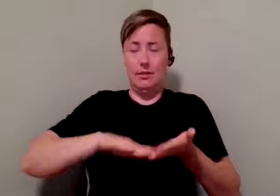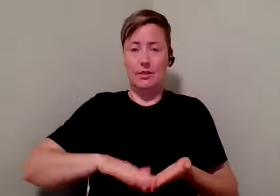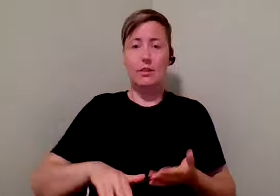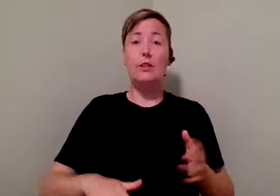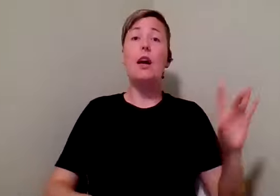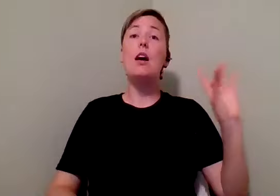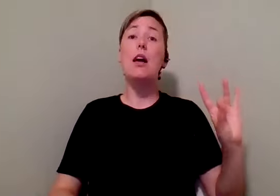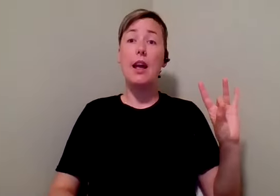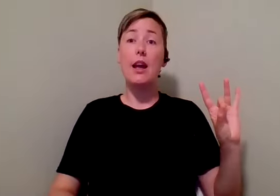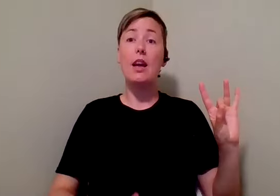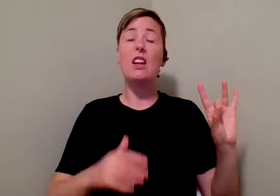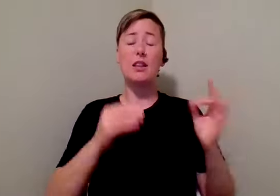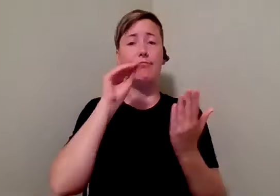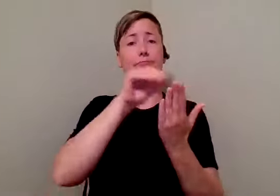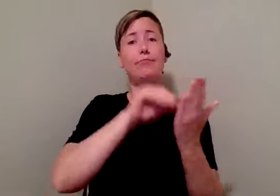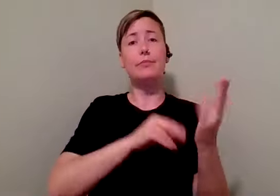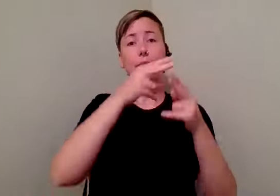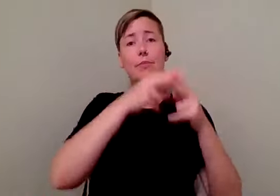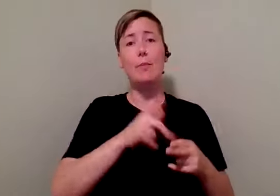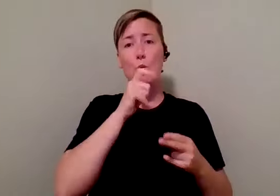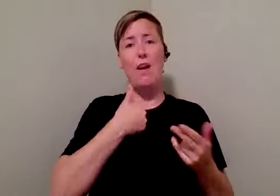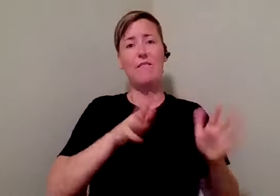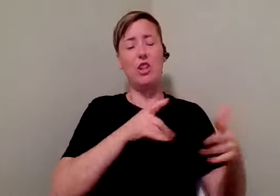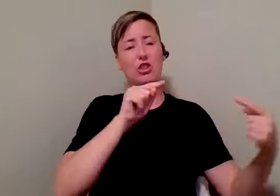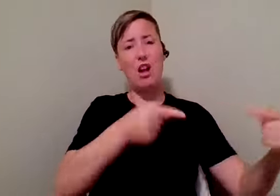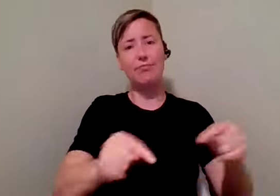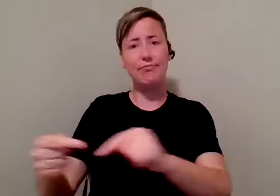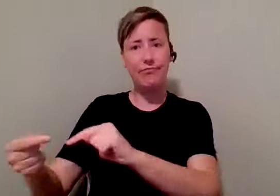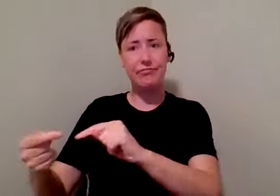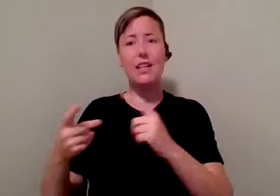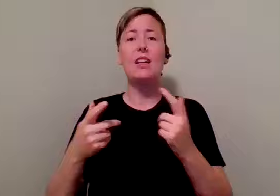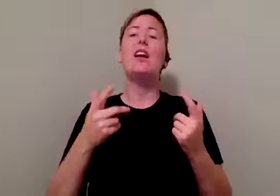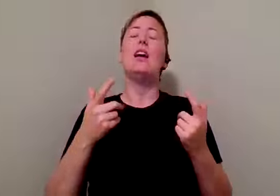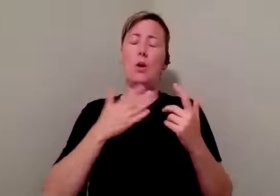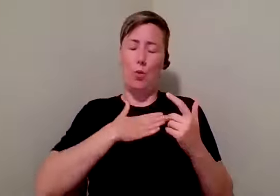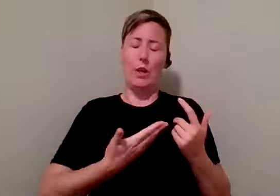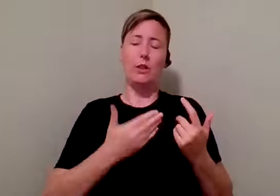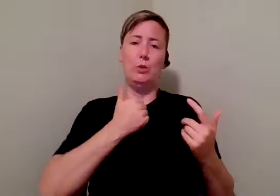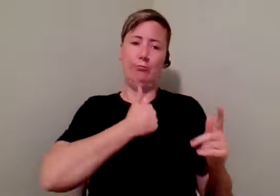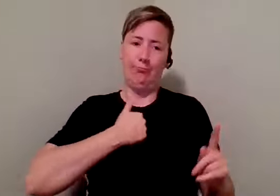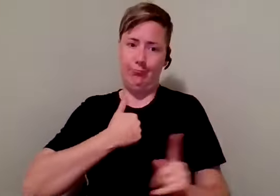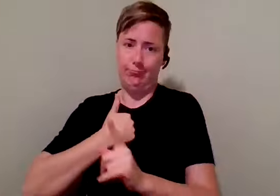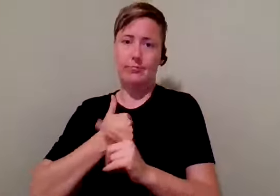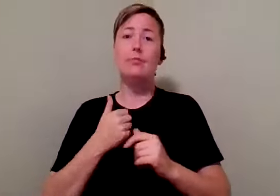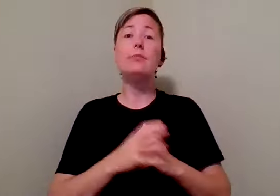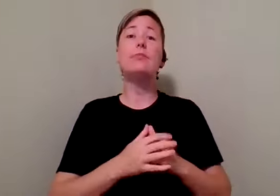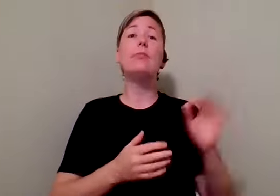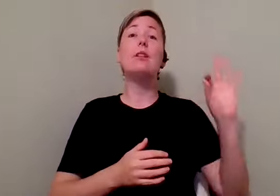all persons we had harmed and became willing to make amends to them all. 9, made direct amends to such